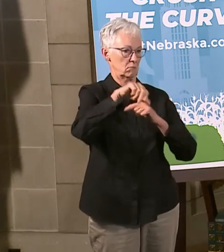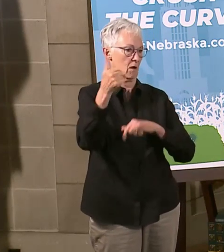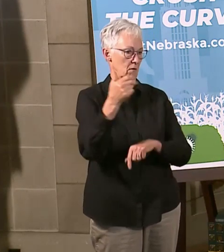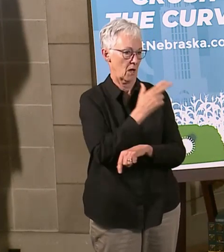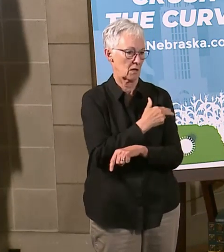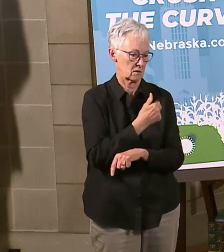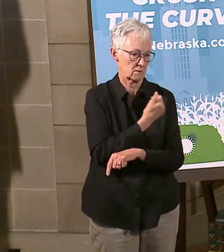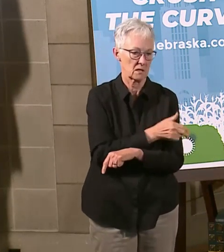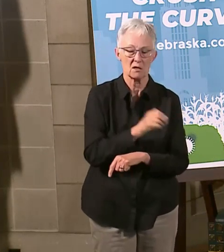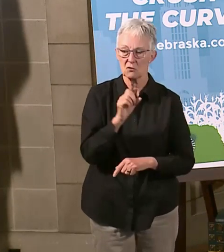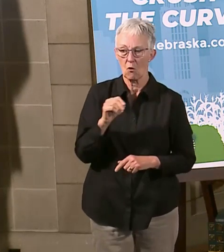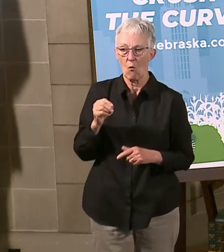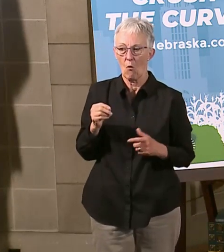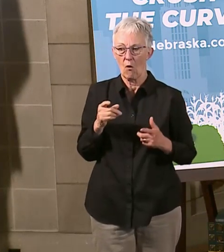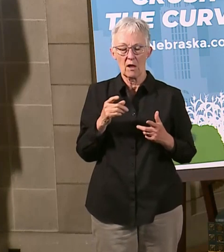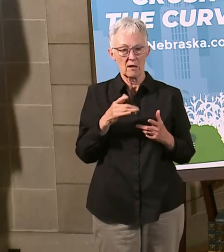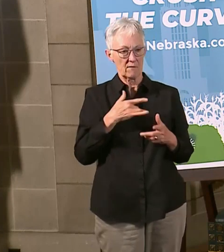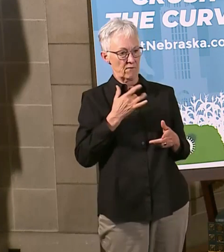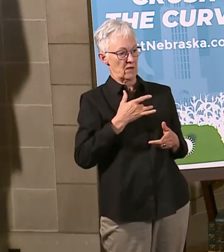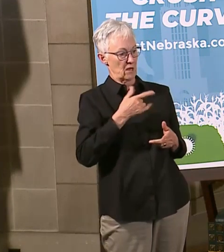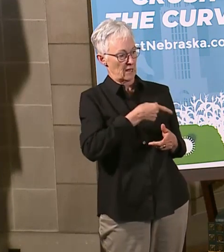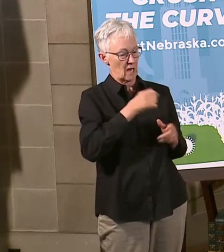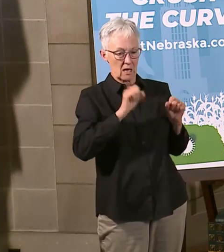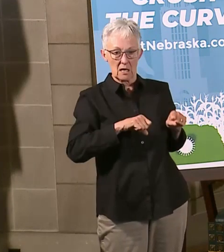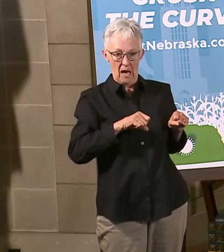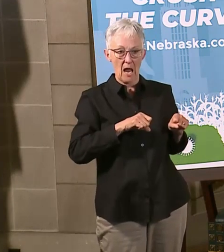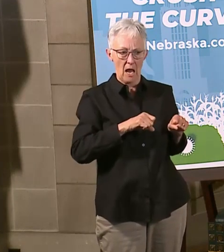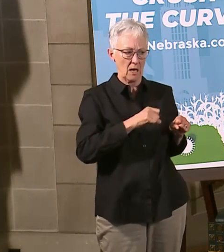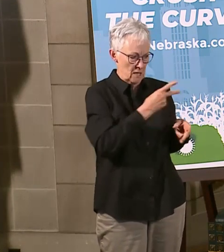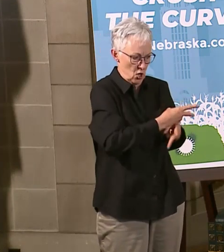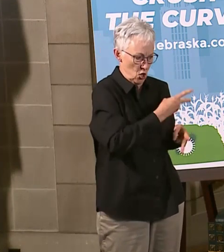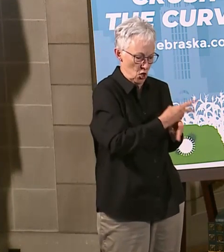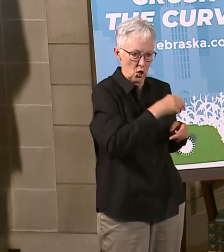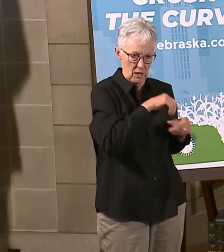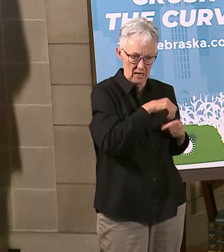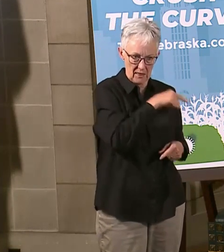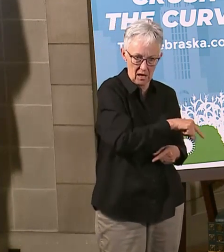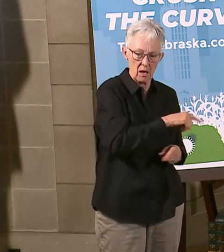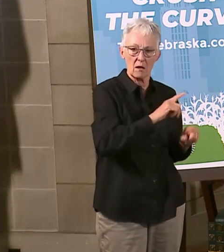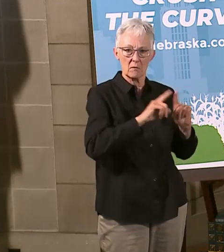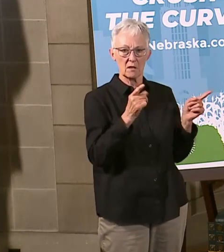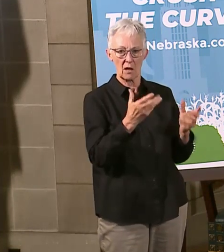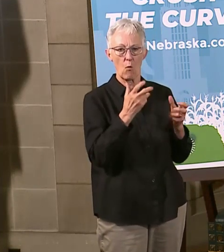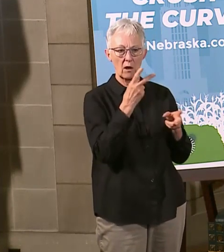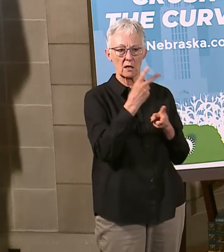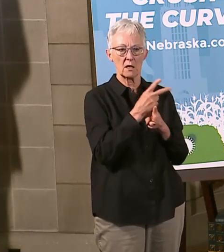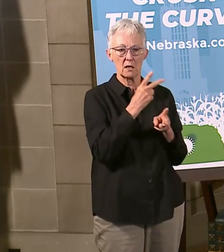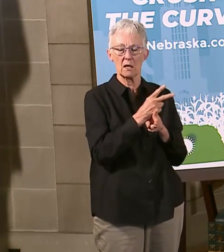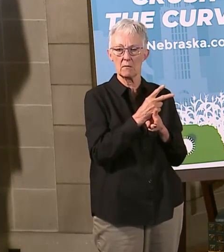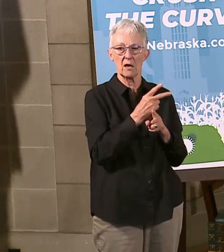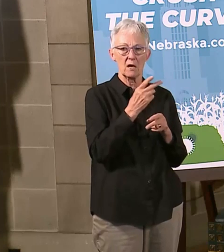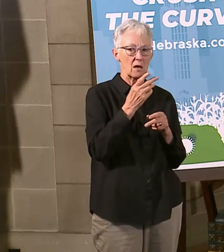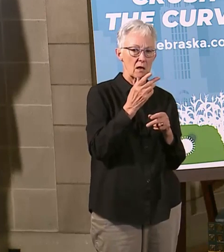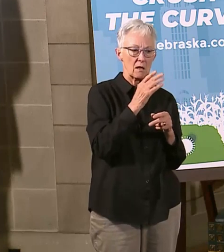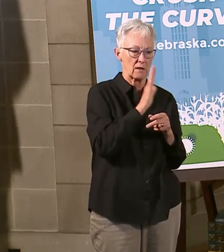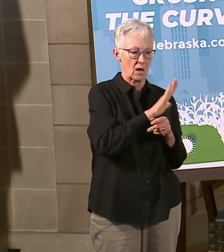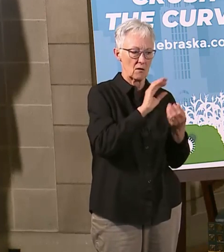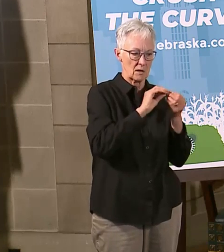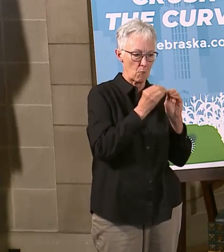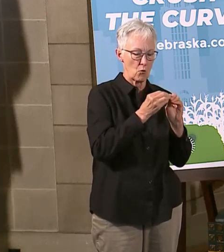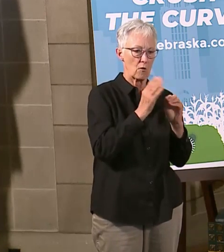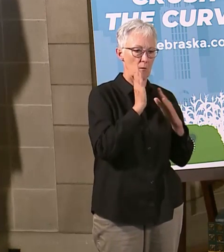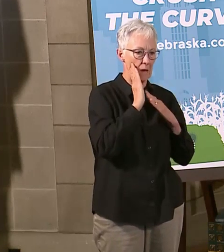their ICU staff like a good St. Francis in Grand Island. They like to maintain around 13, 14 patients in their ICU,